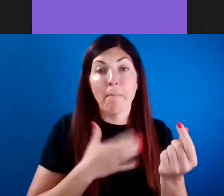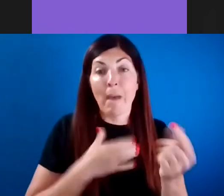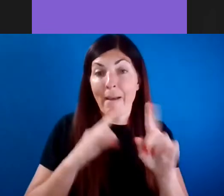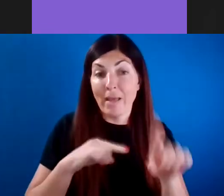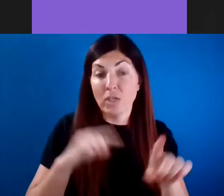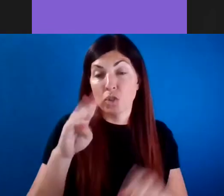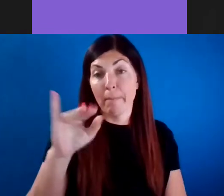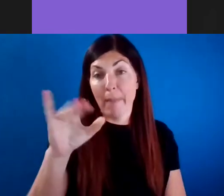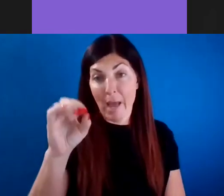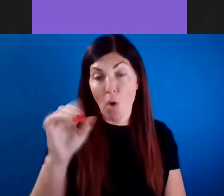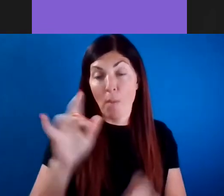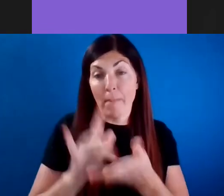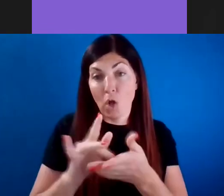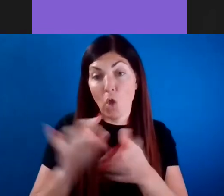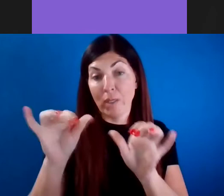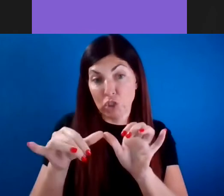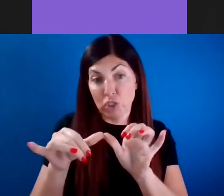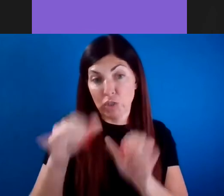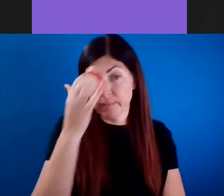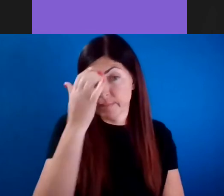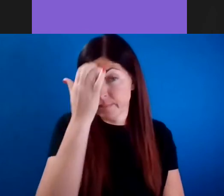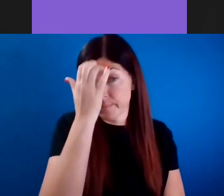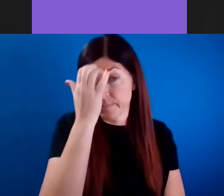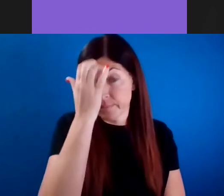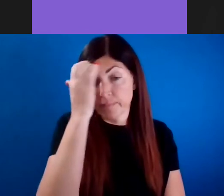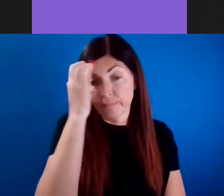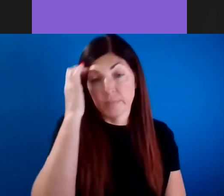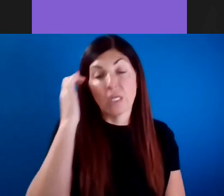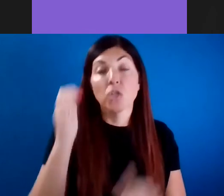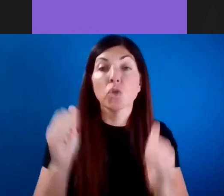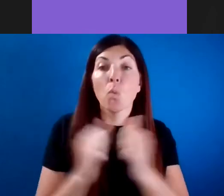biomedical engineering. And so with that,